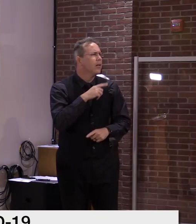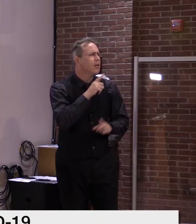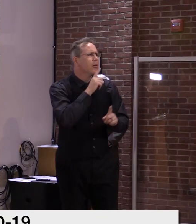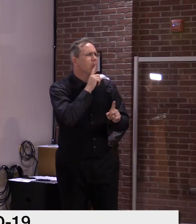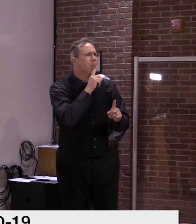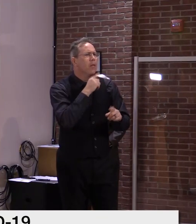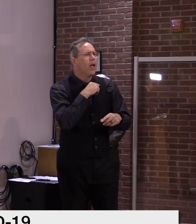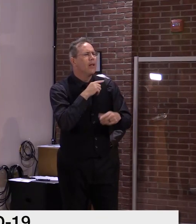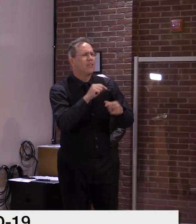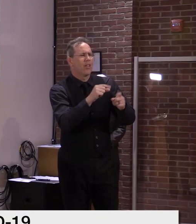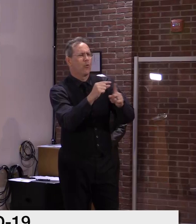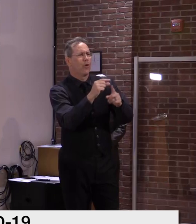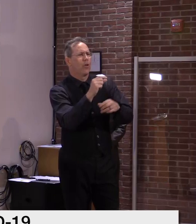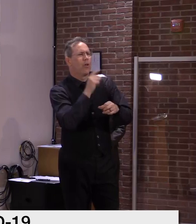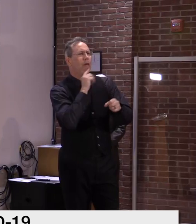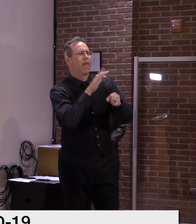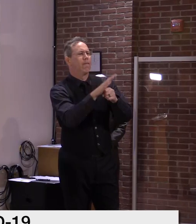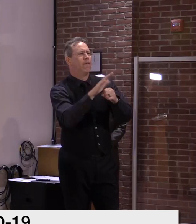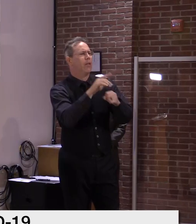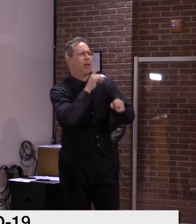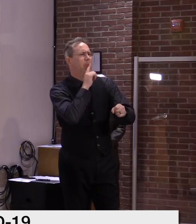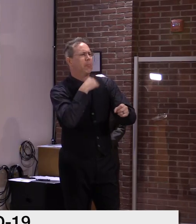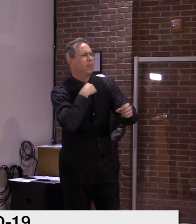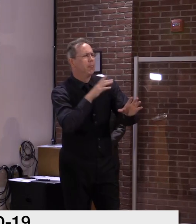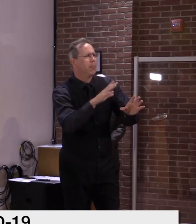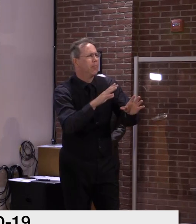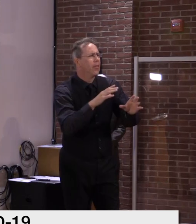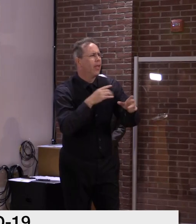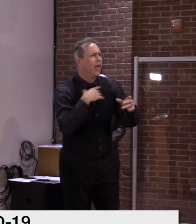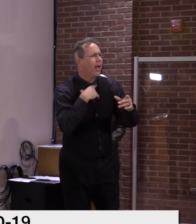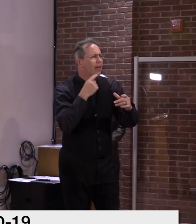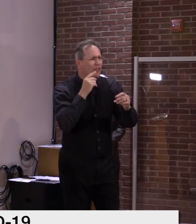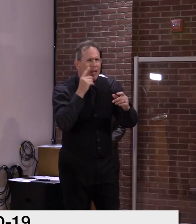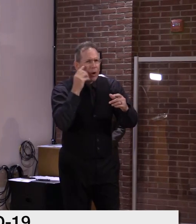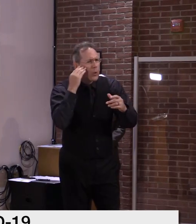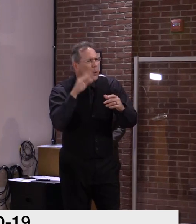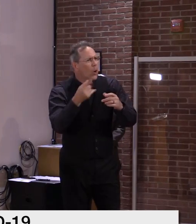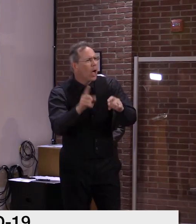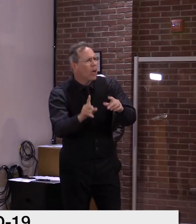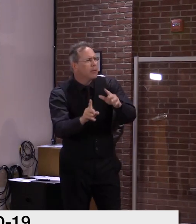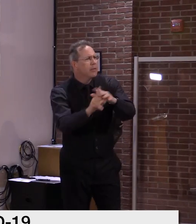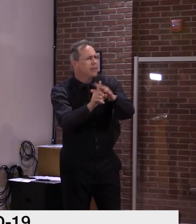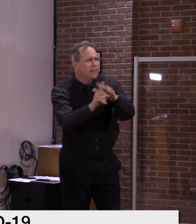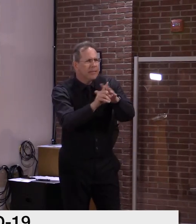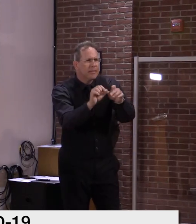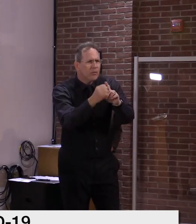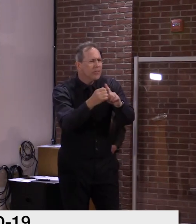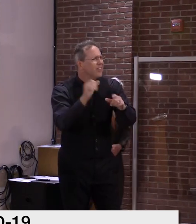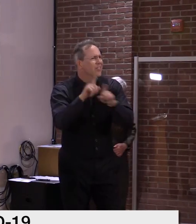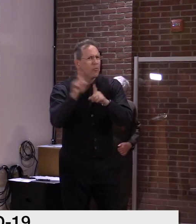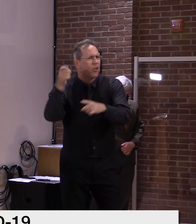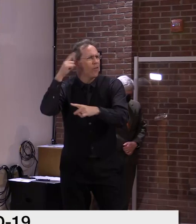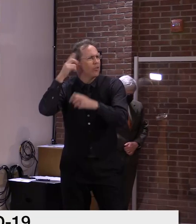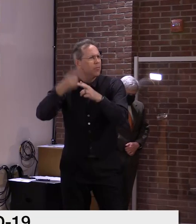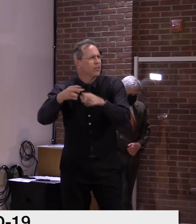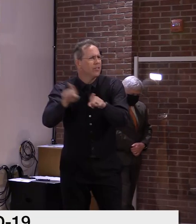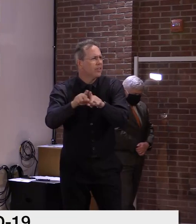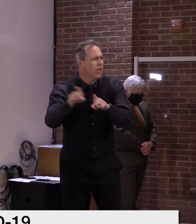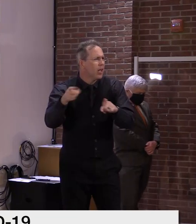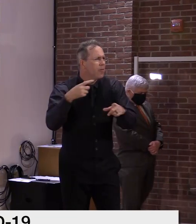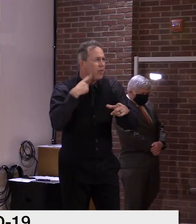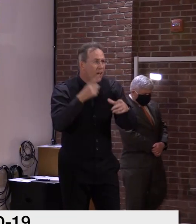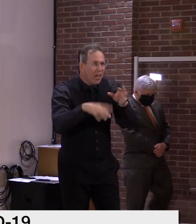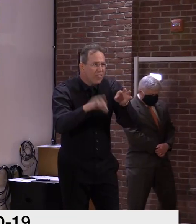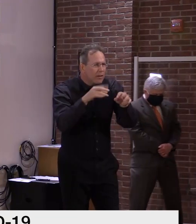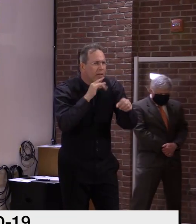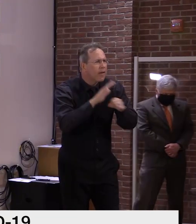but I have described, as the Governor has, that staffing is a challenge. I have also said that